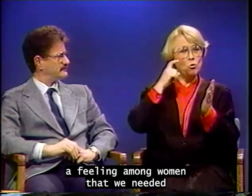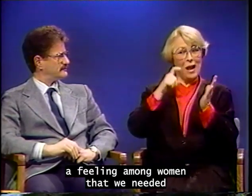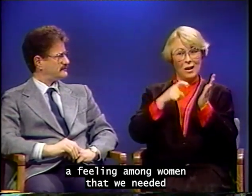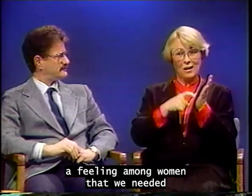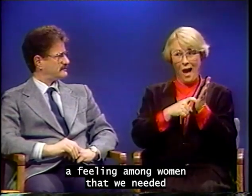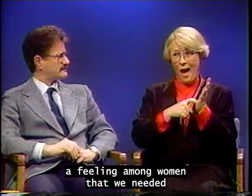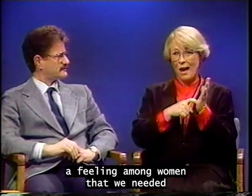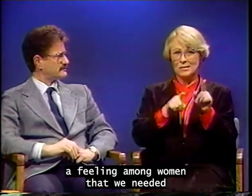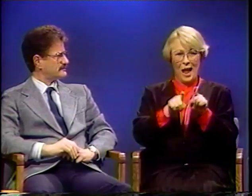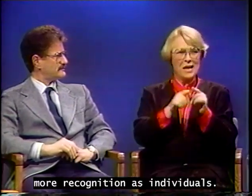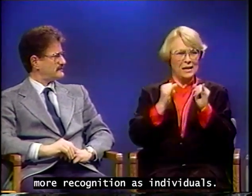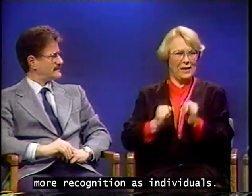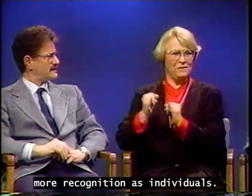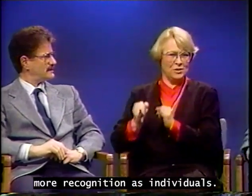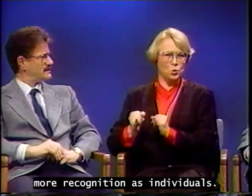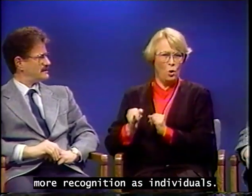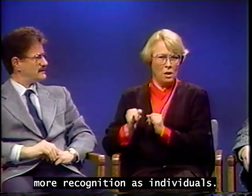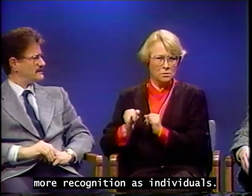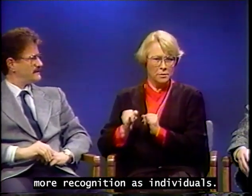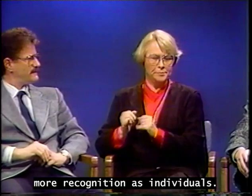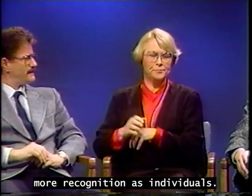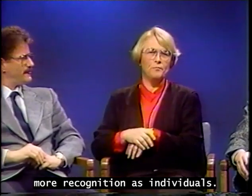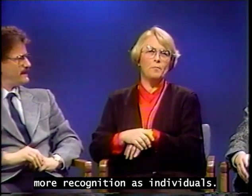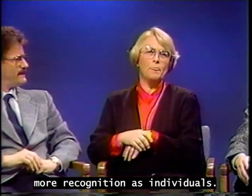among women that we needed more recognition as individuals.